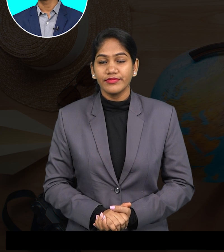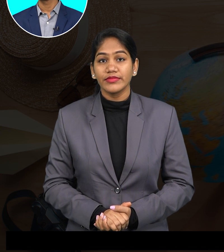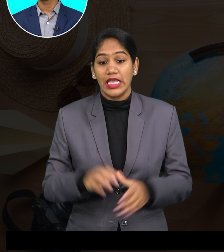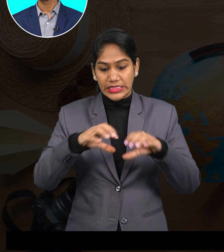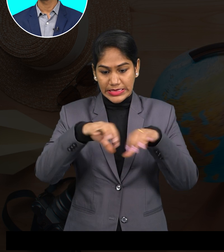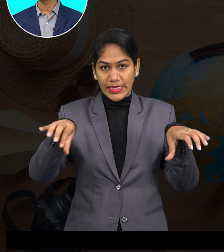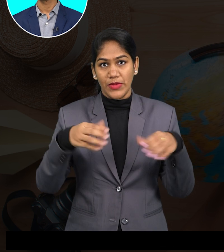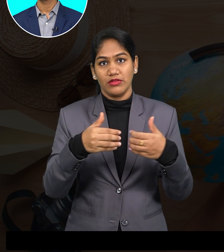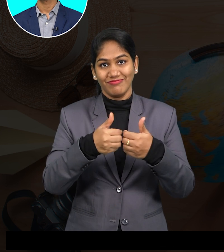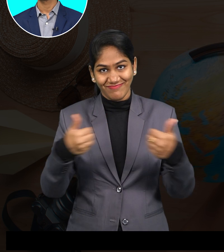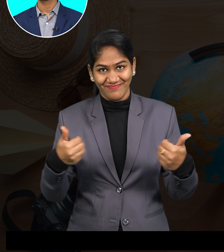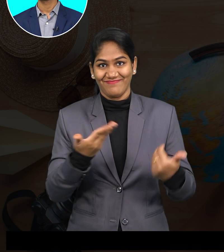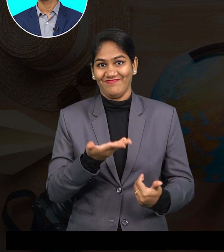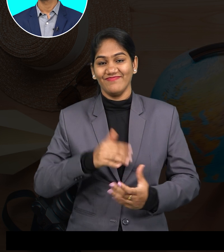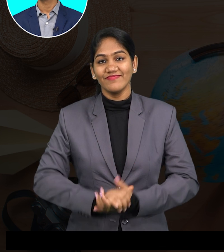Separate.